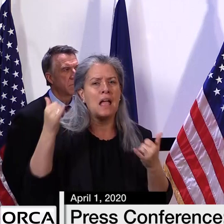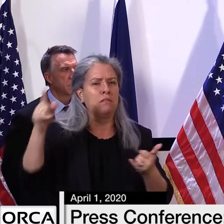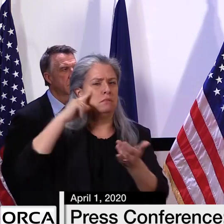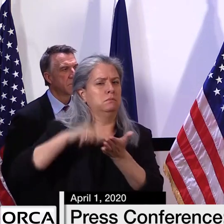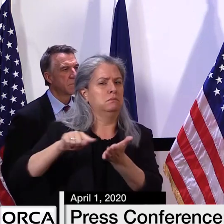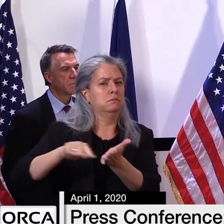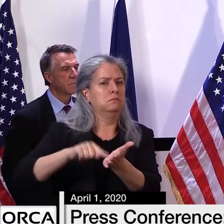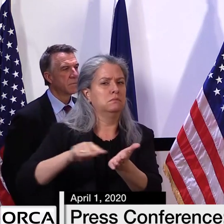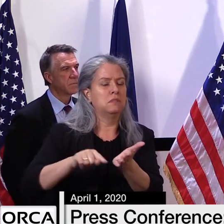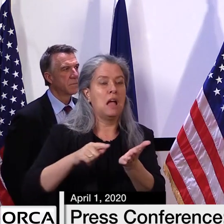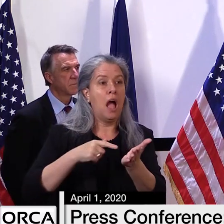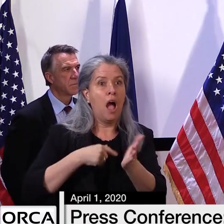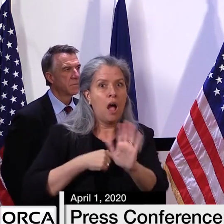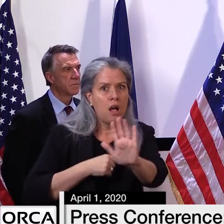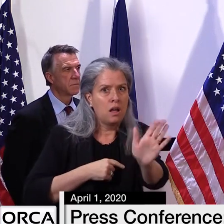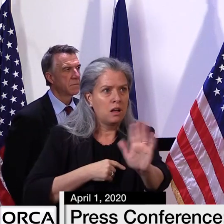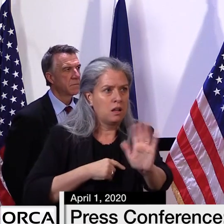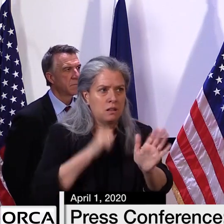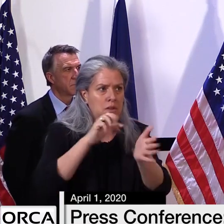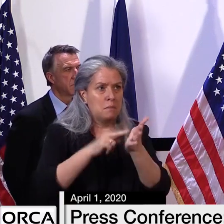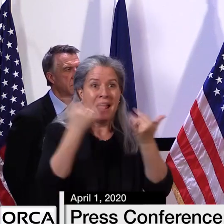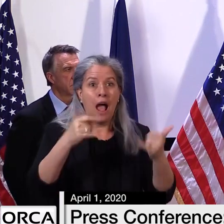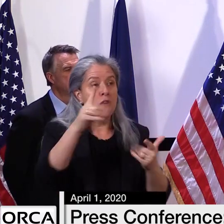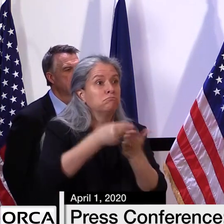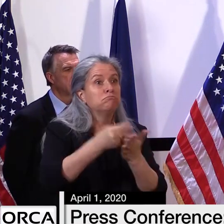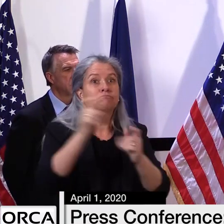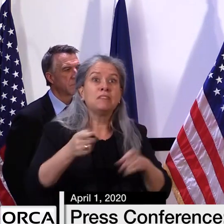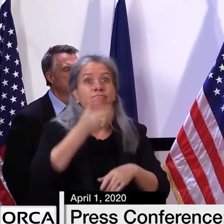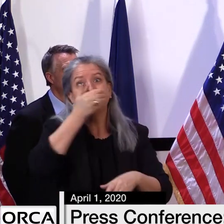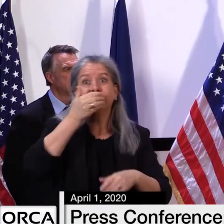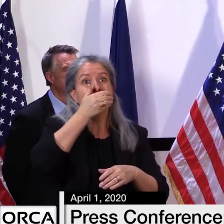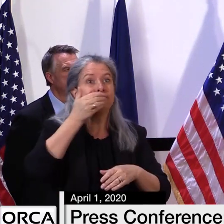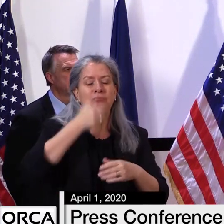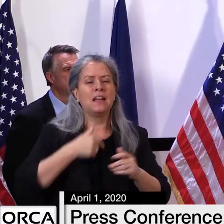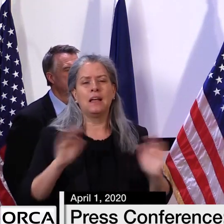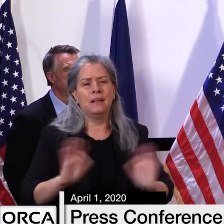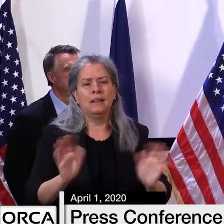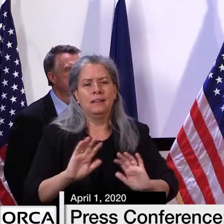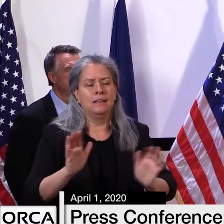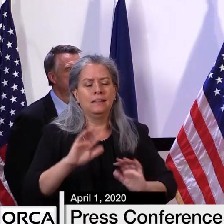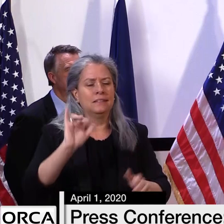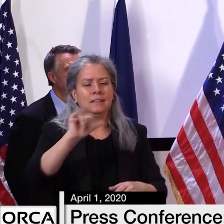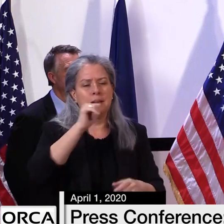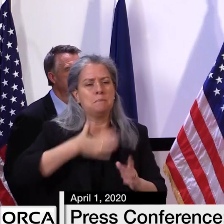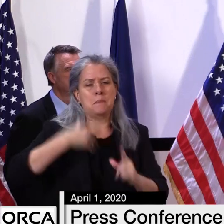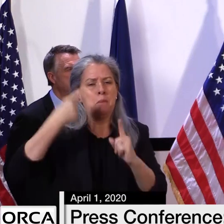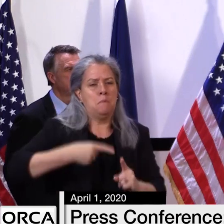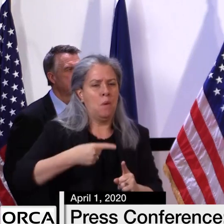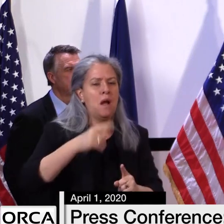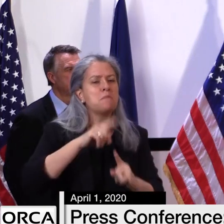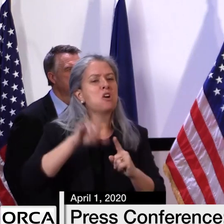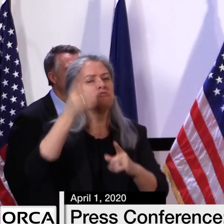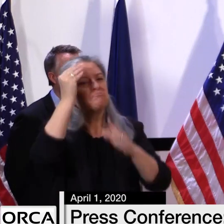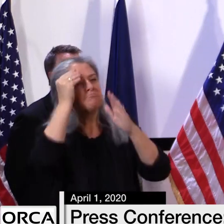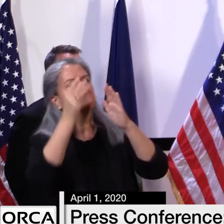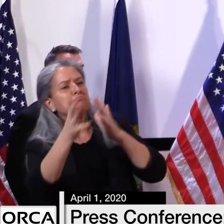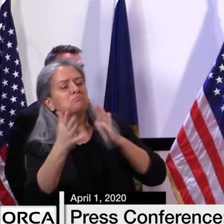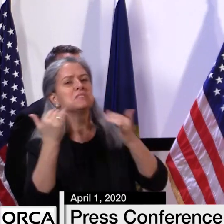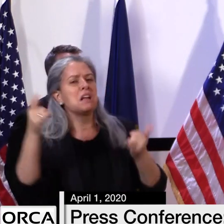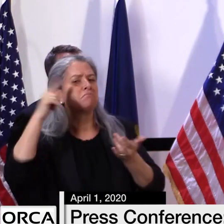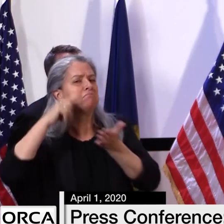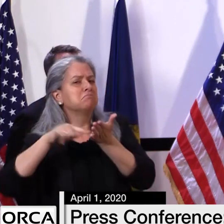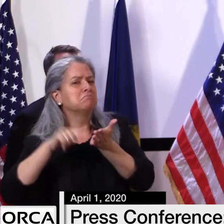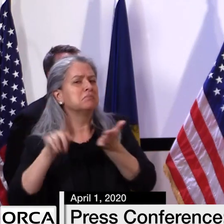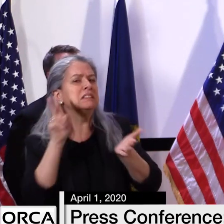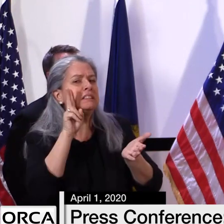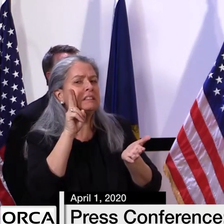not considered an intervention for the public to be using, so don't go out and buy masks. But with this new information, they're going to be studying